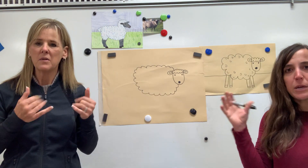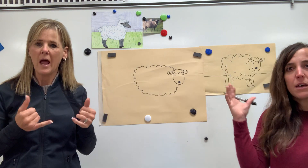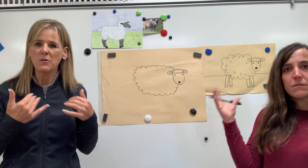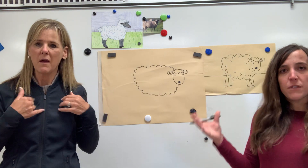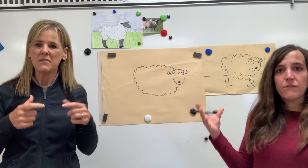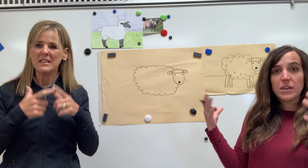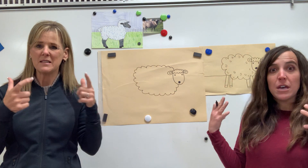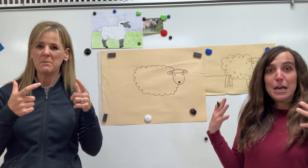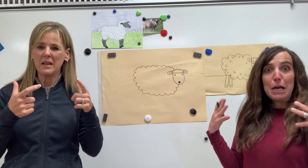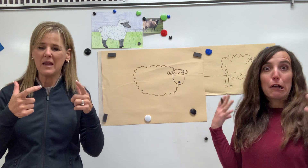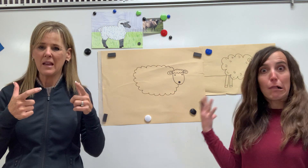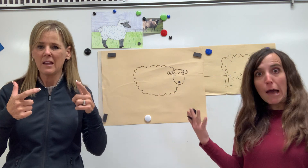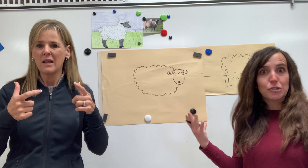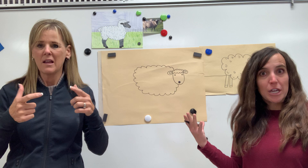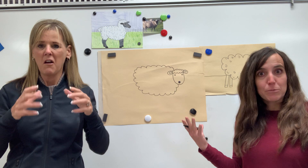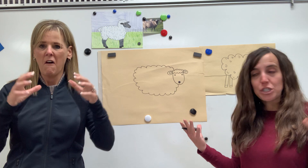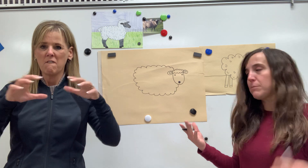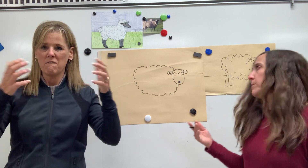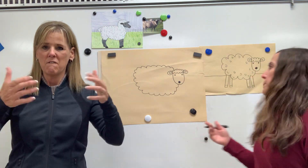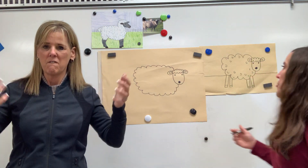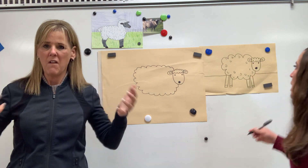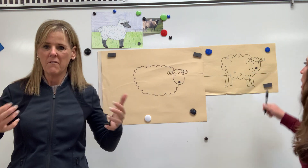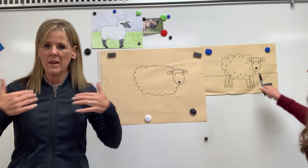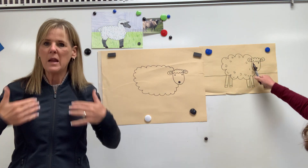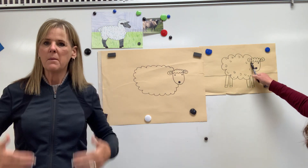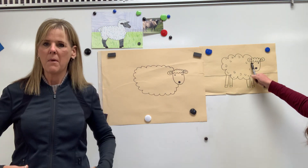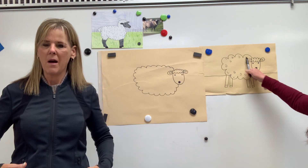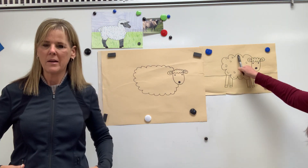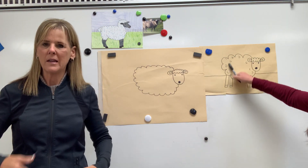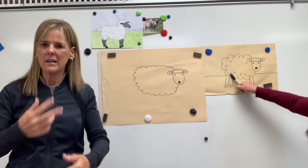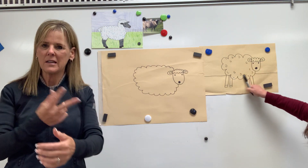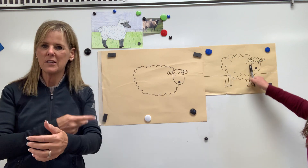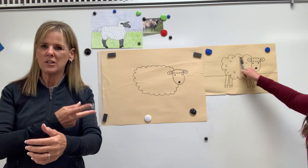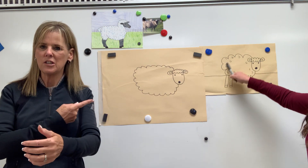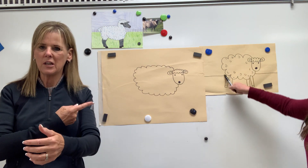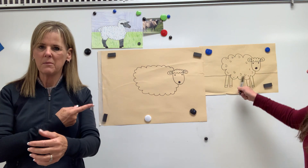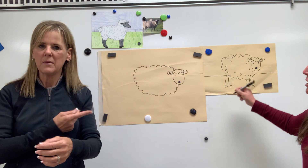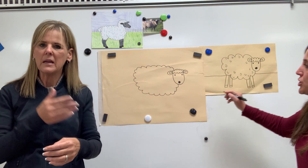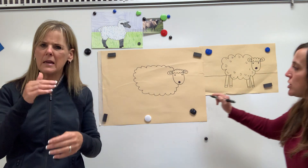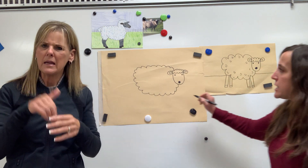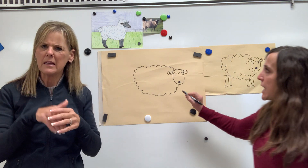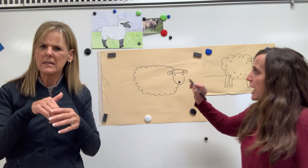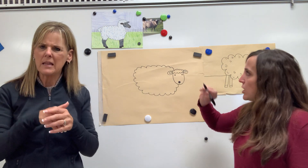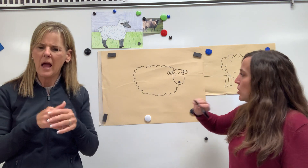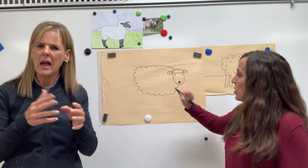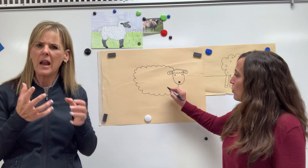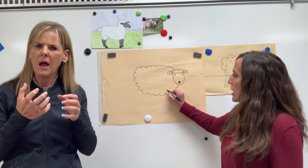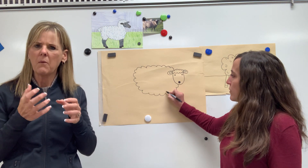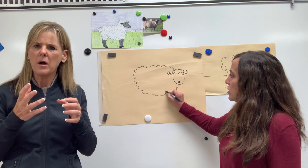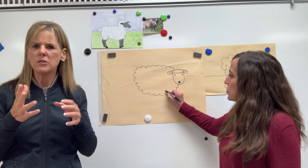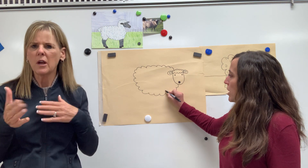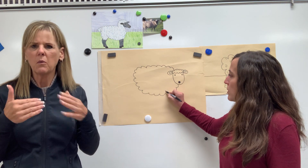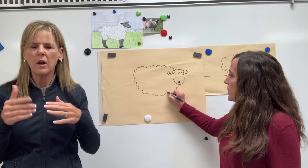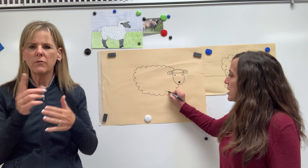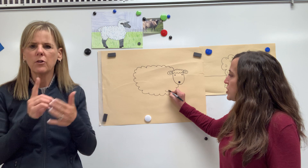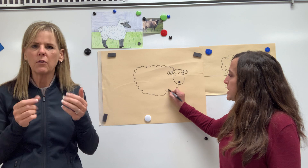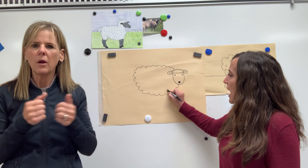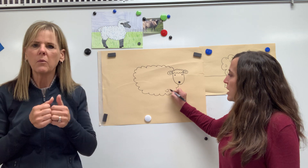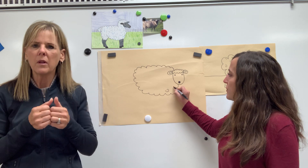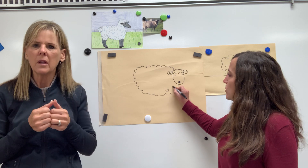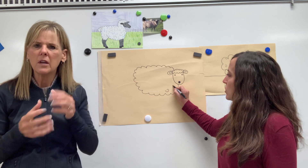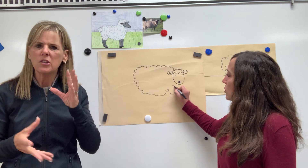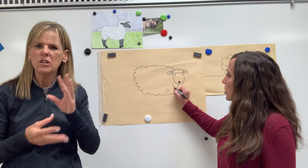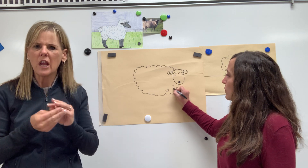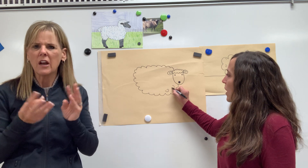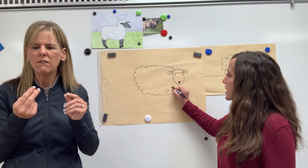got this big fluffy cloud-shaped sheep. Inside, I want you to take your whatever you're drawing with and just